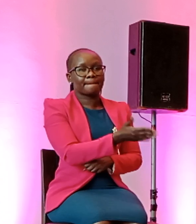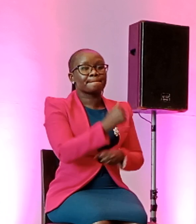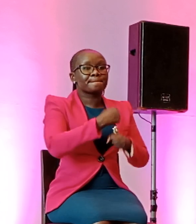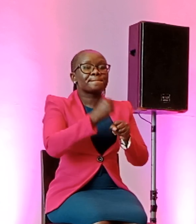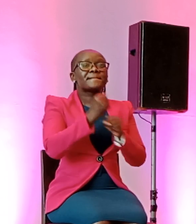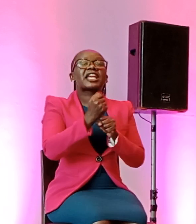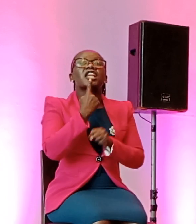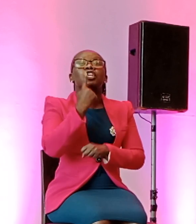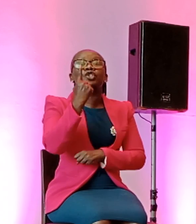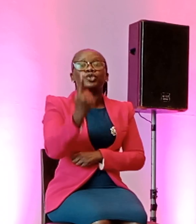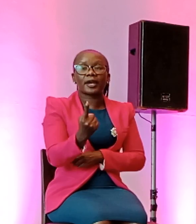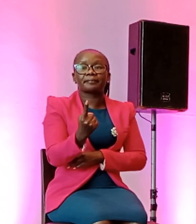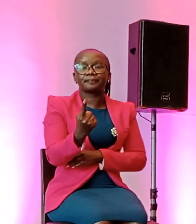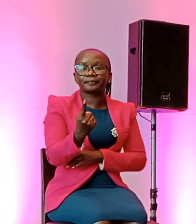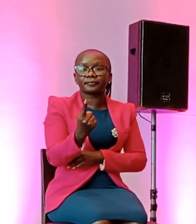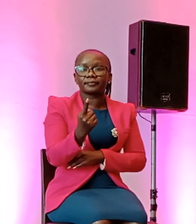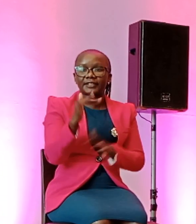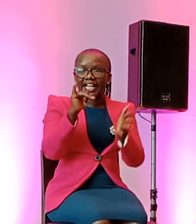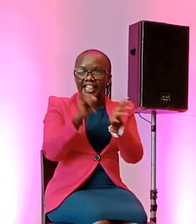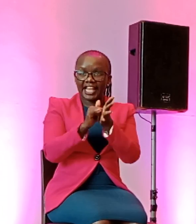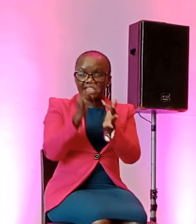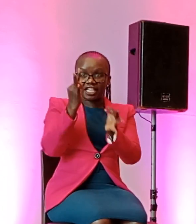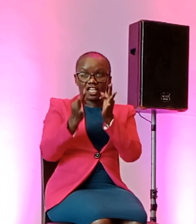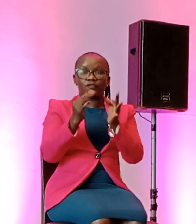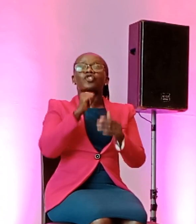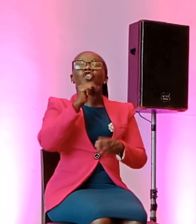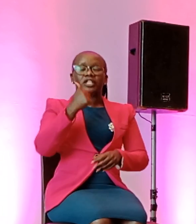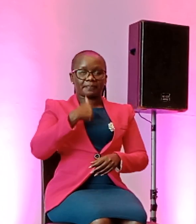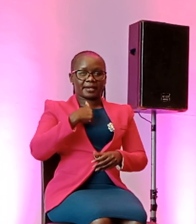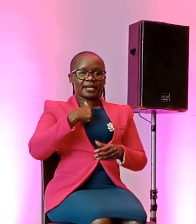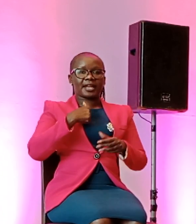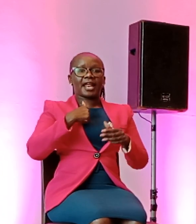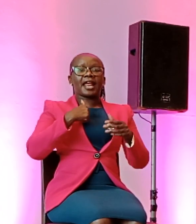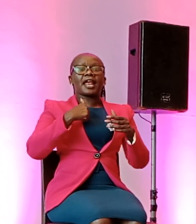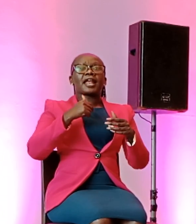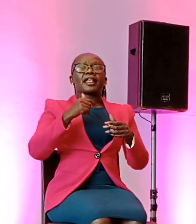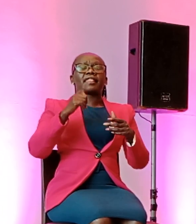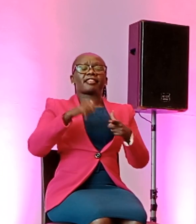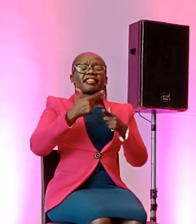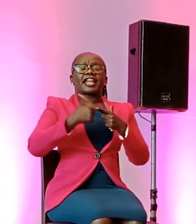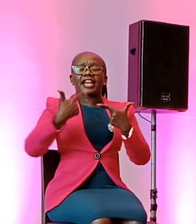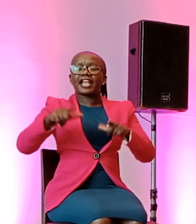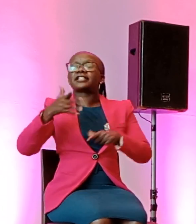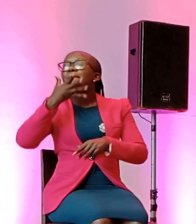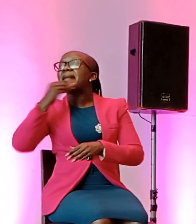making sure that if it is not me, then let a man take it.